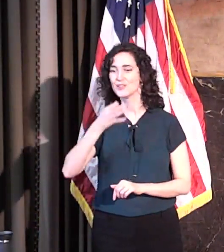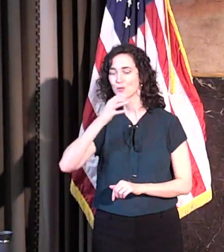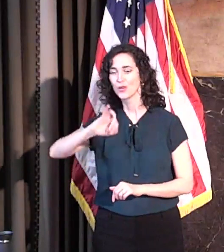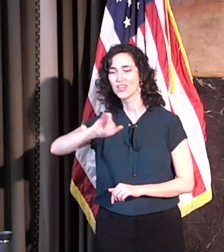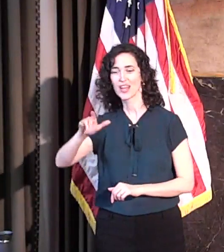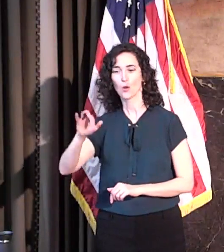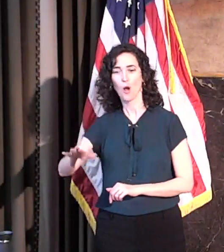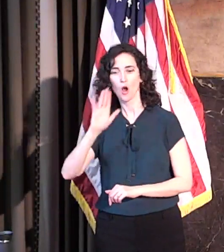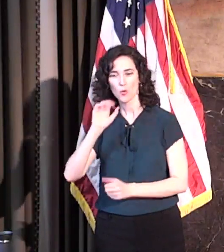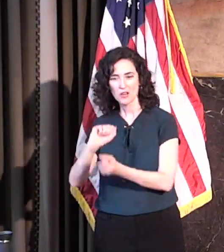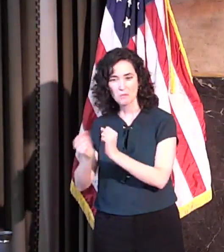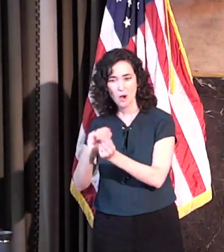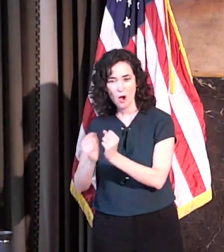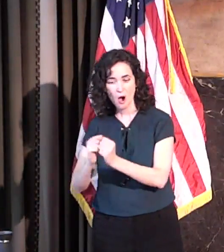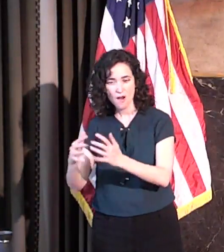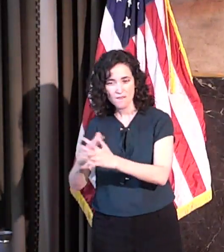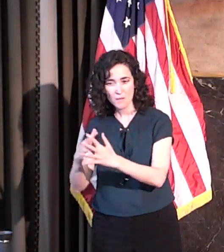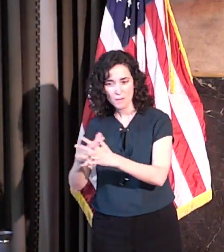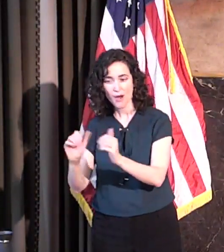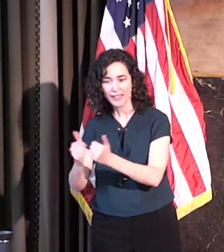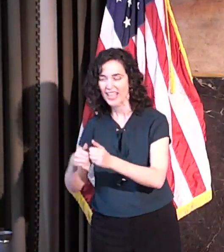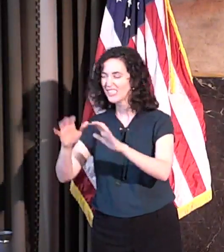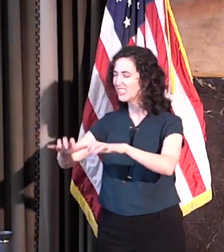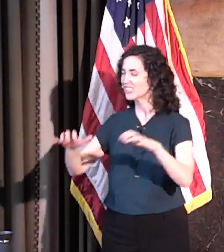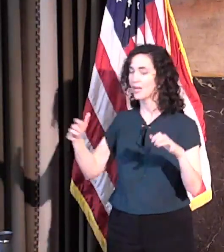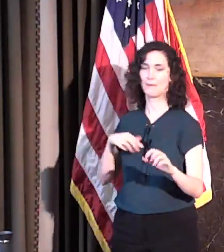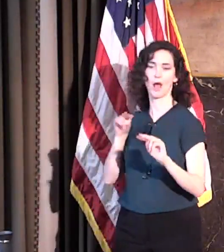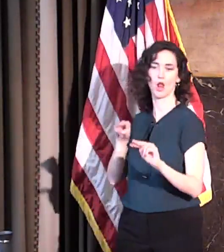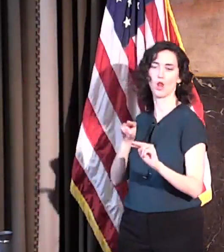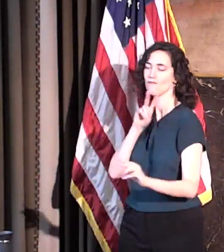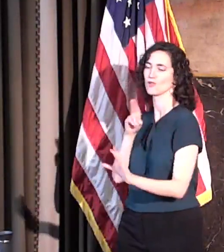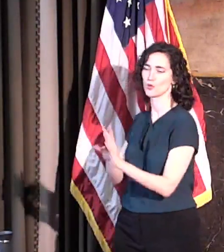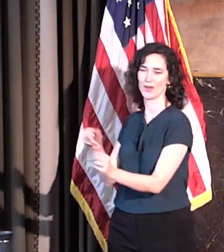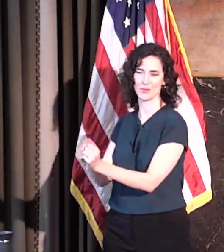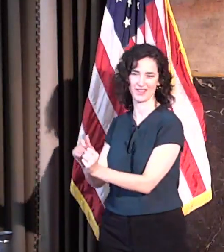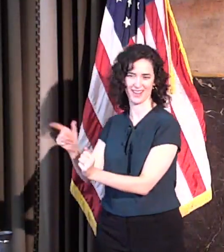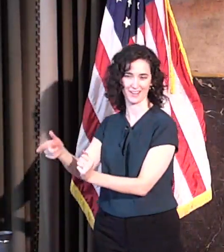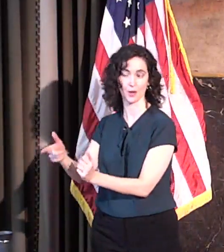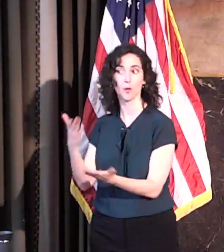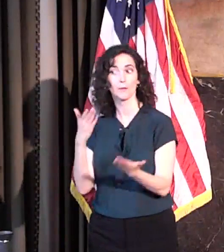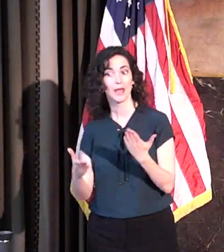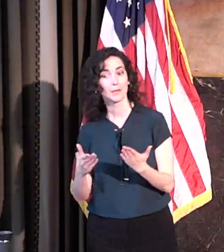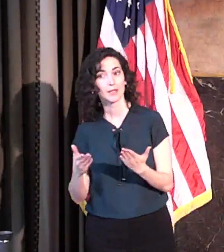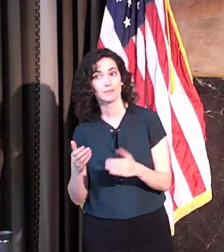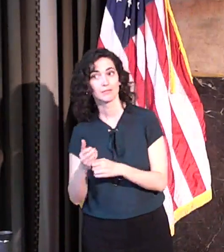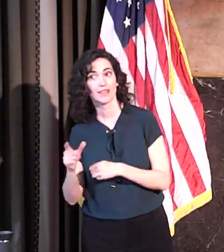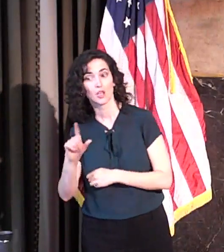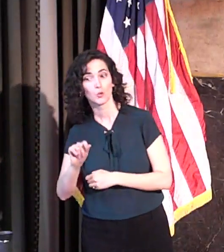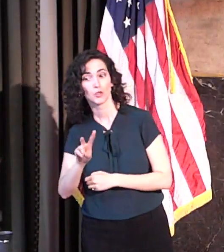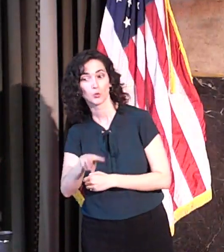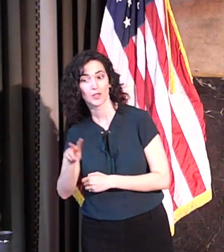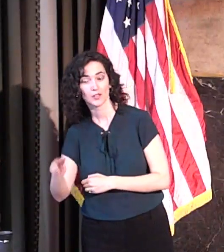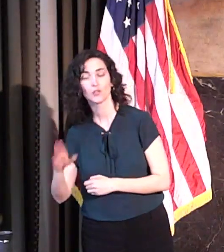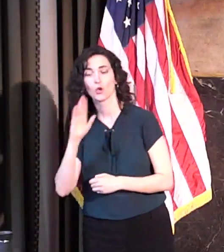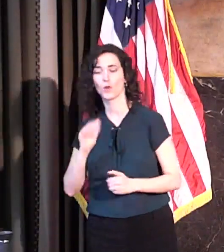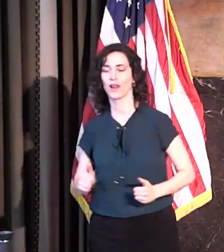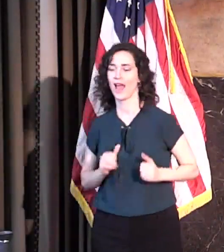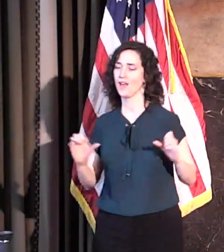Jaguars for a football game. And then maybe in 2022, we'll get back to a fully